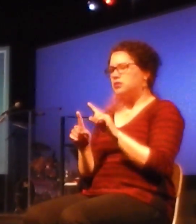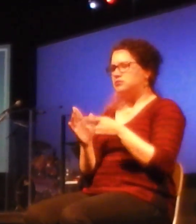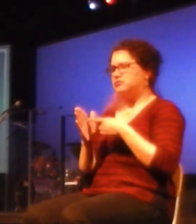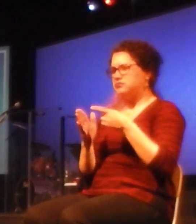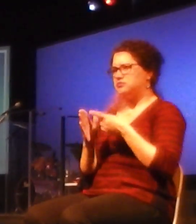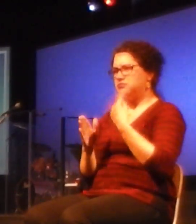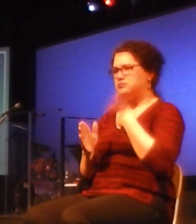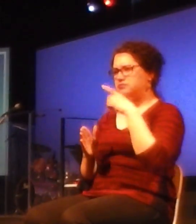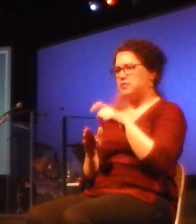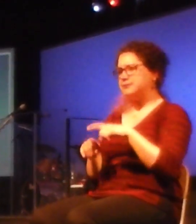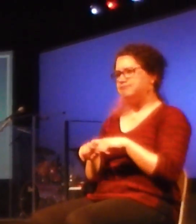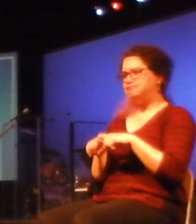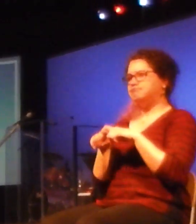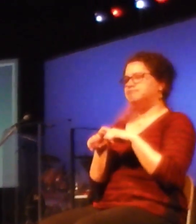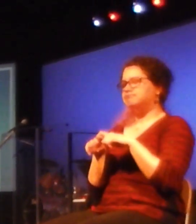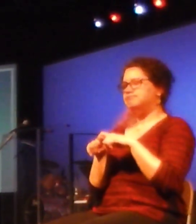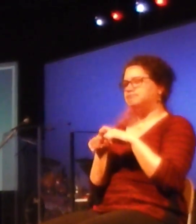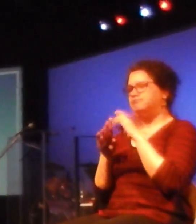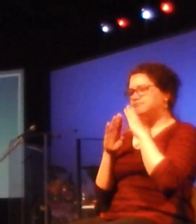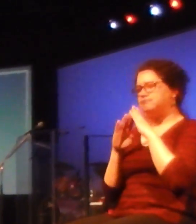and be quiet and reflect,